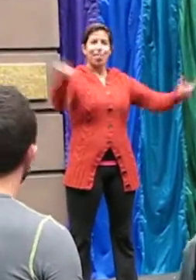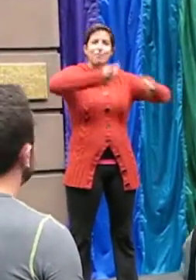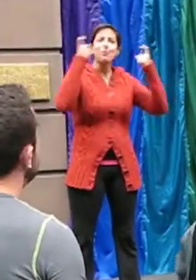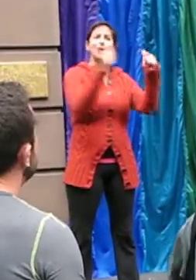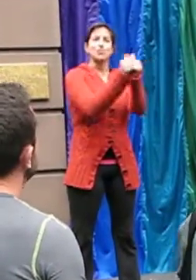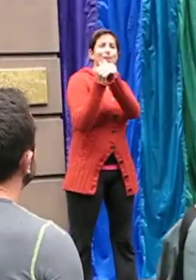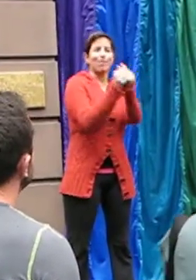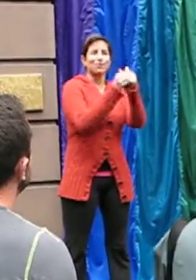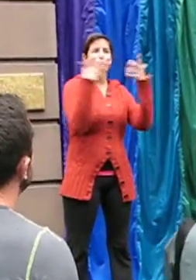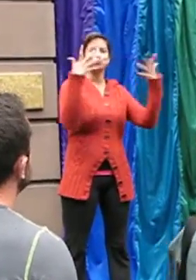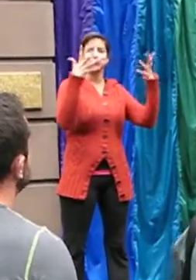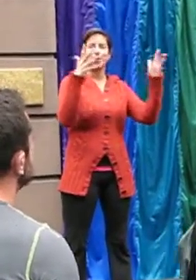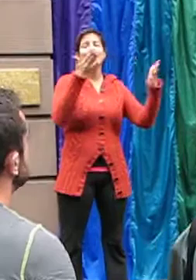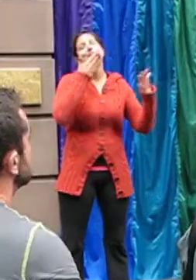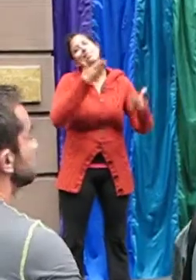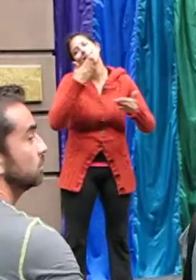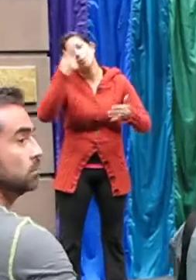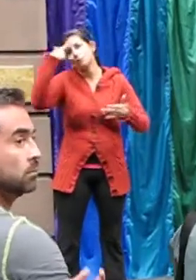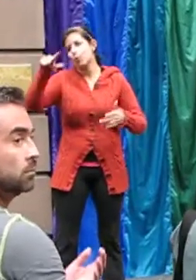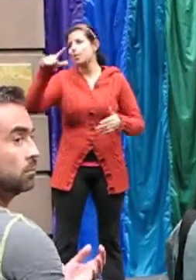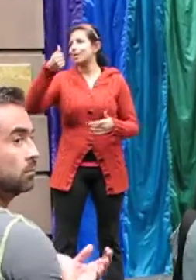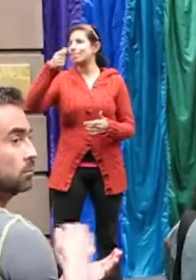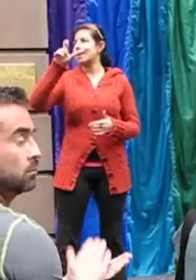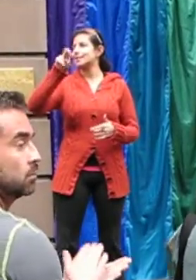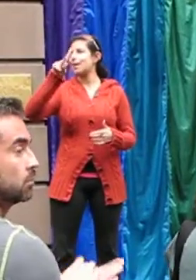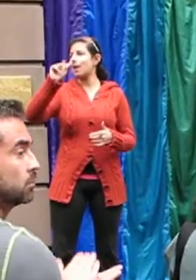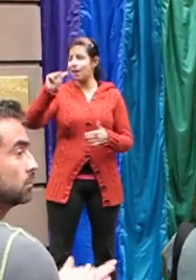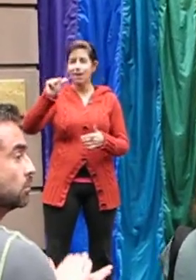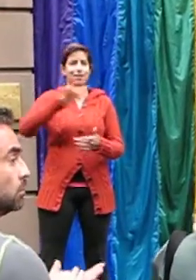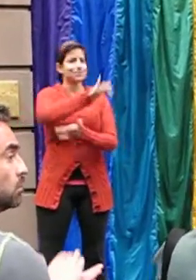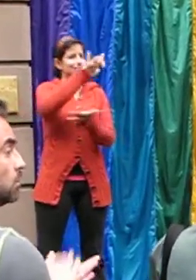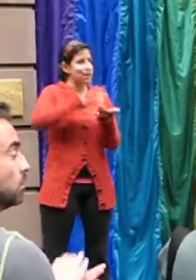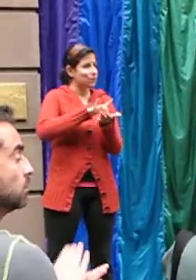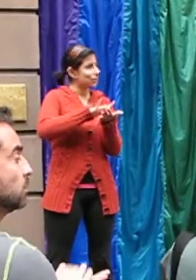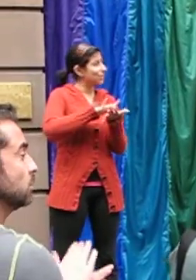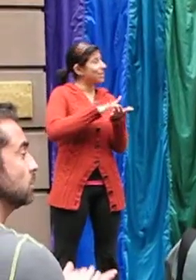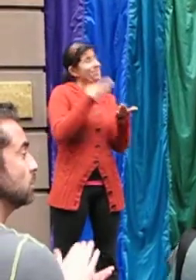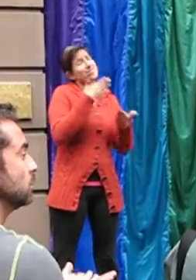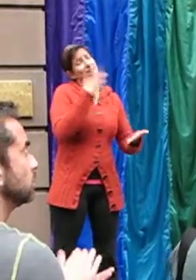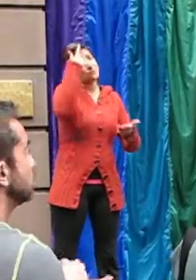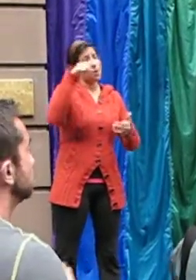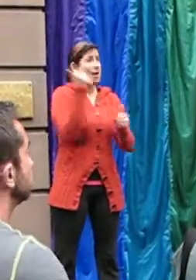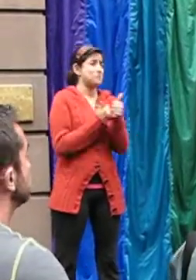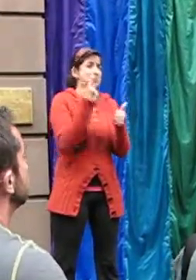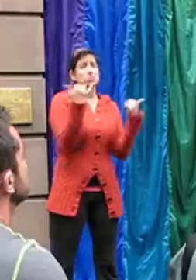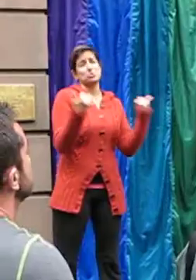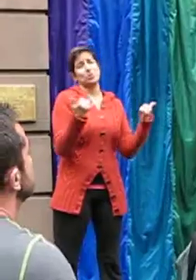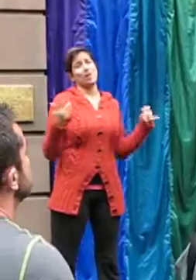Glenda and the center for their strength. And thank you for all of you being here.